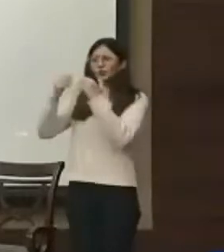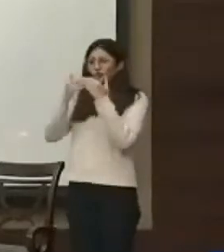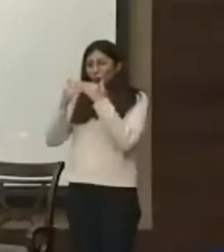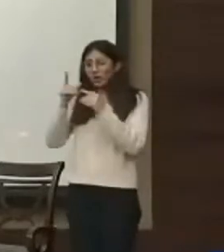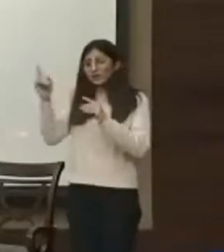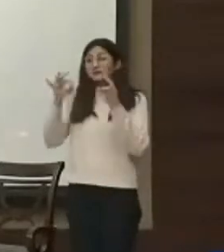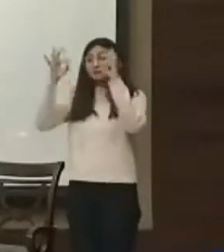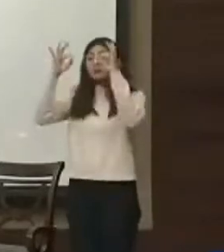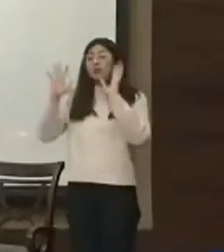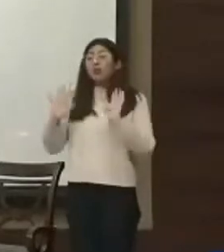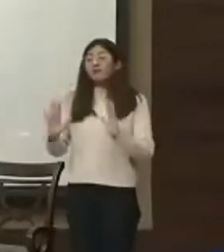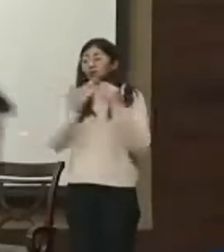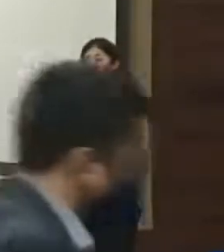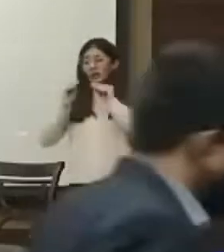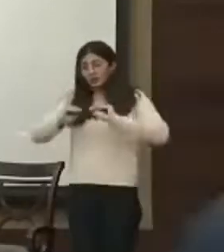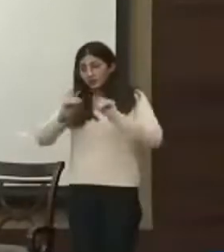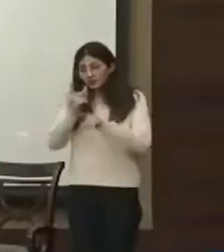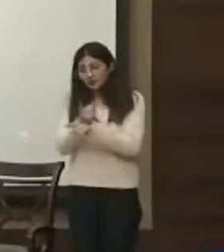educators, that